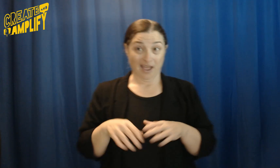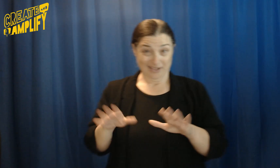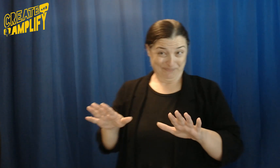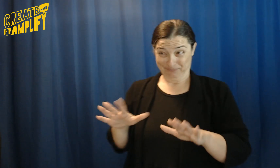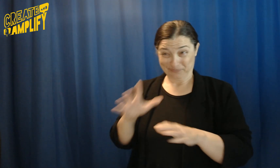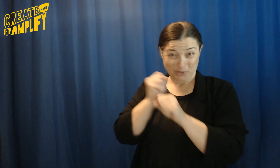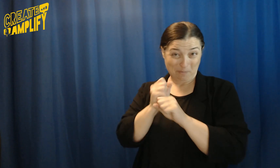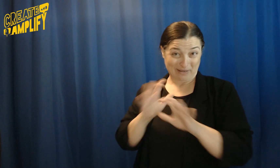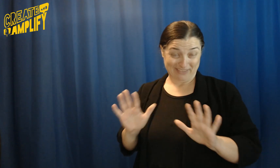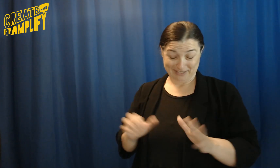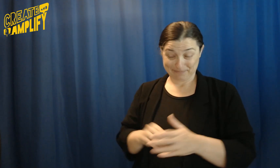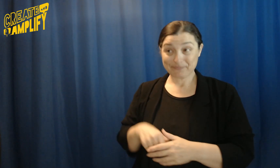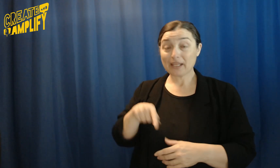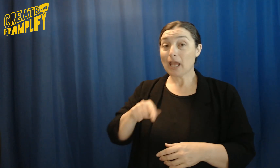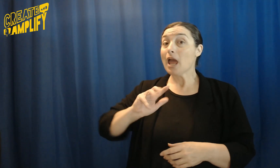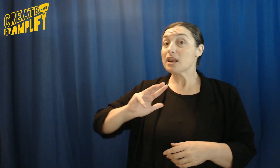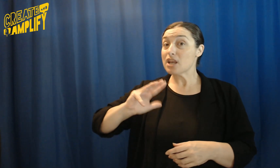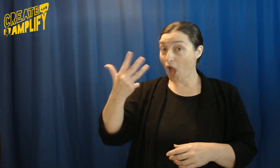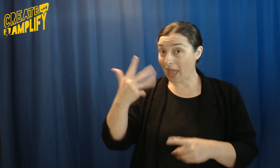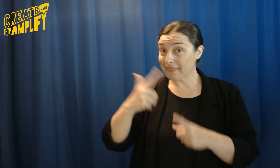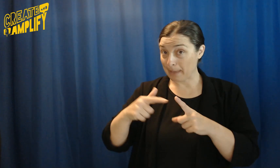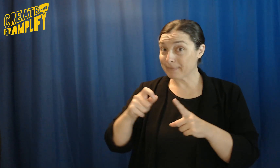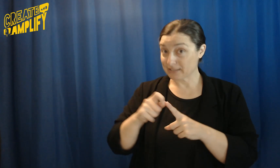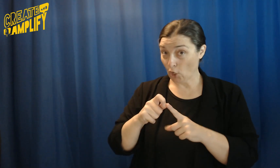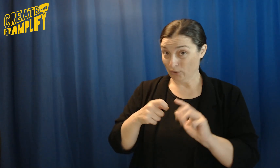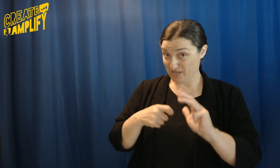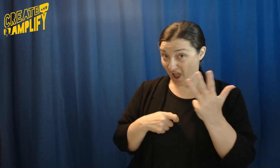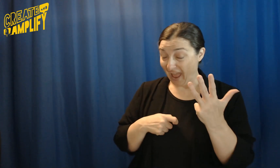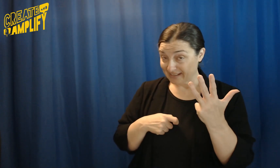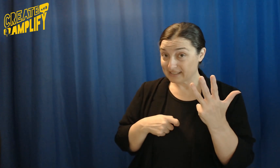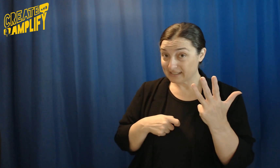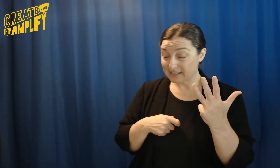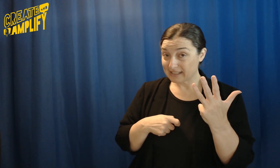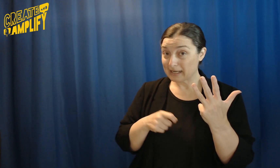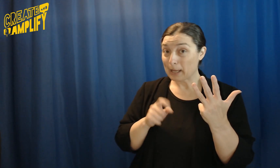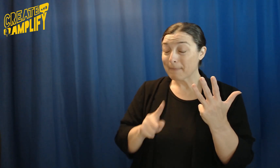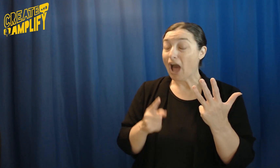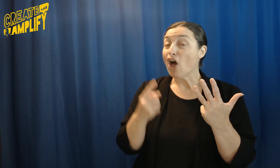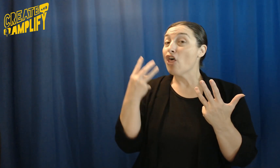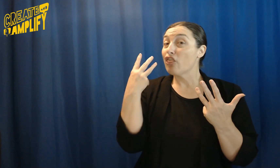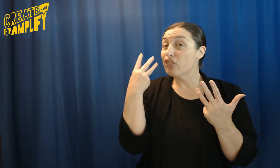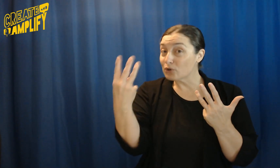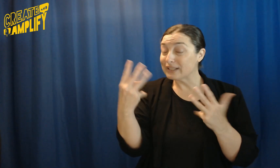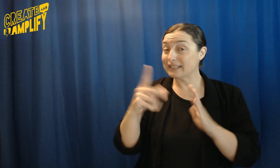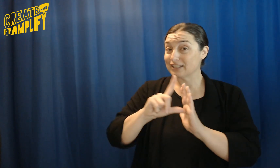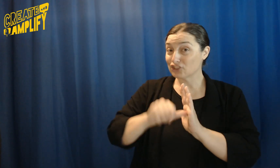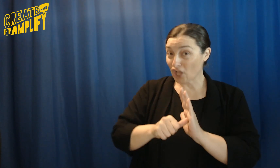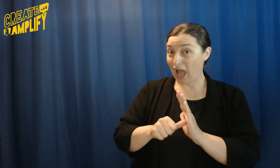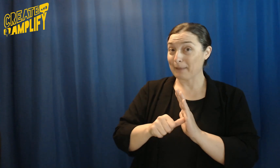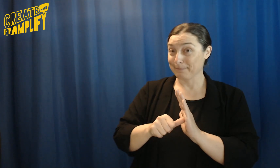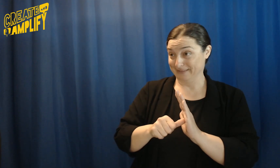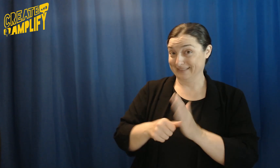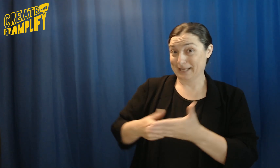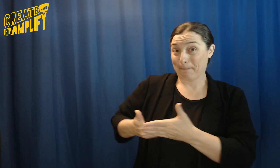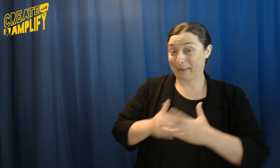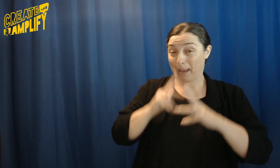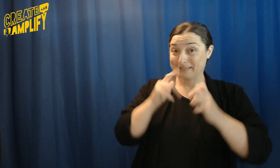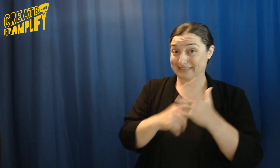This is only the 9th episode of this podcast, but that's the 3rd time the Babysitters Club has been brought up. Yeah. So